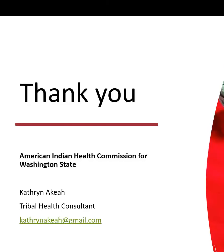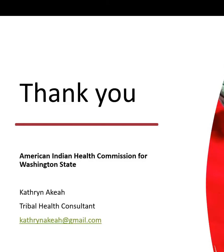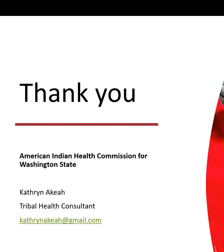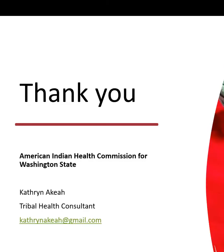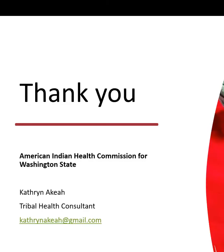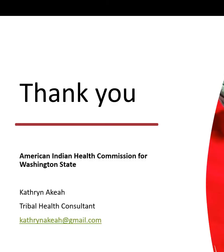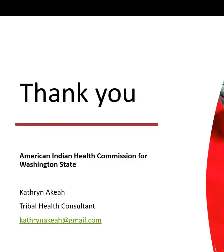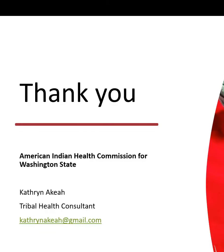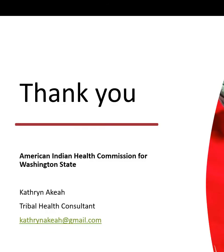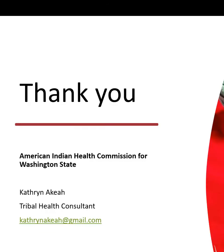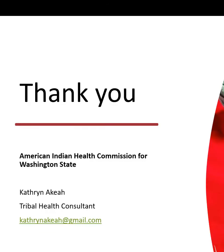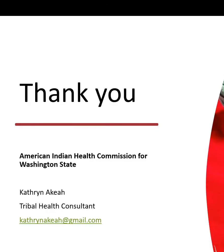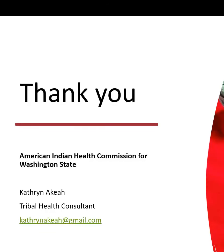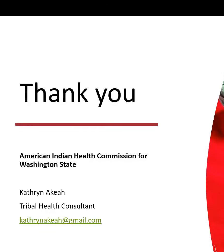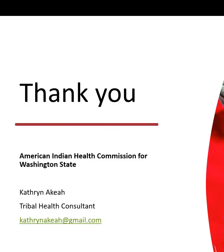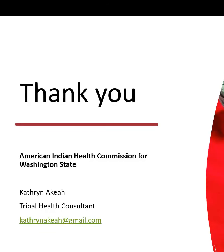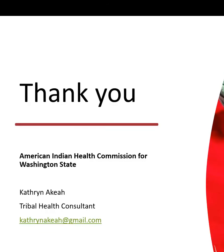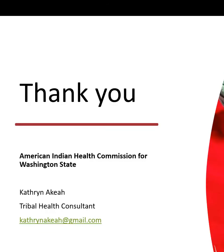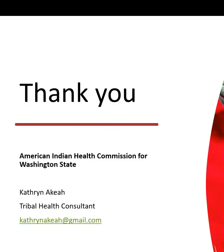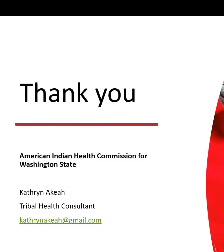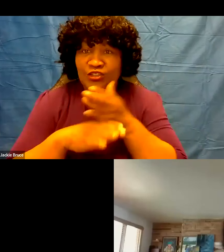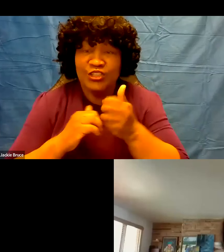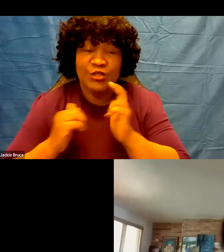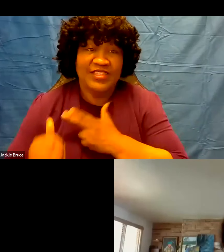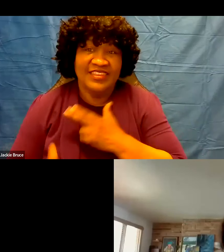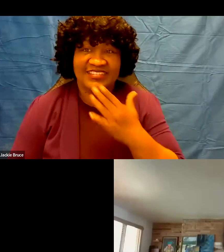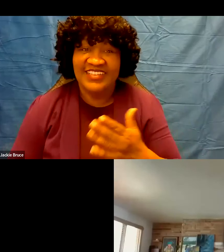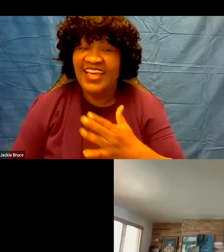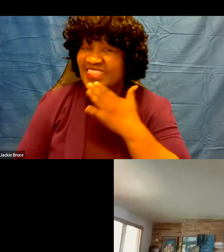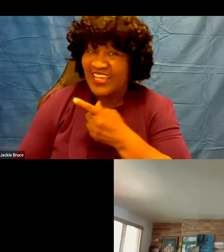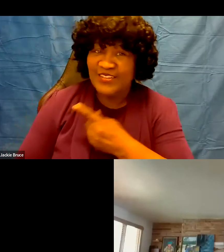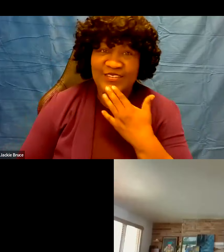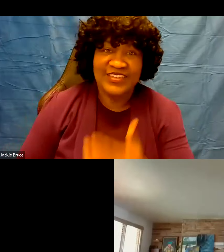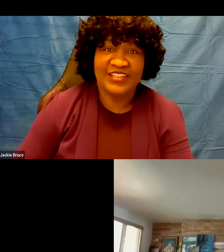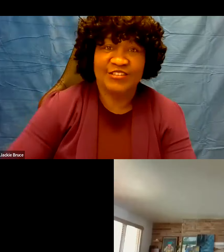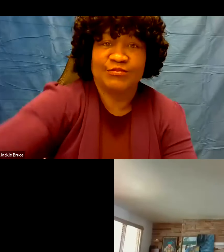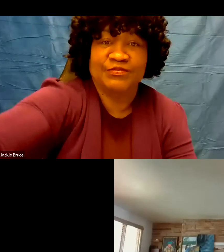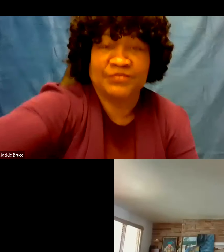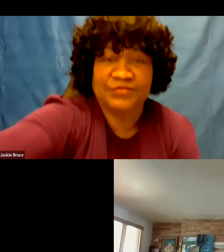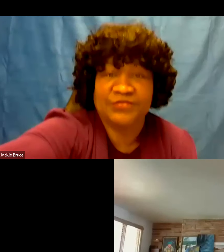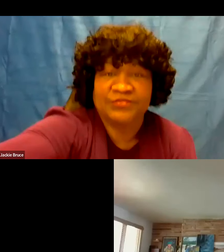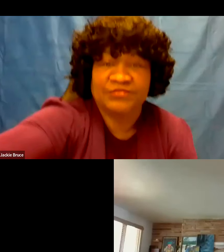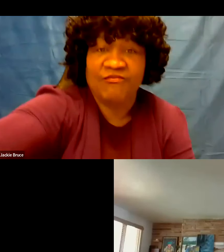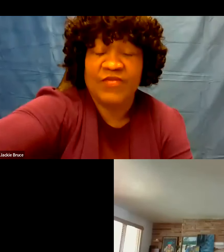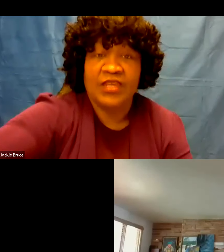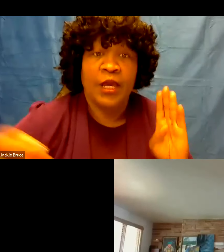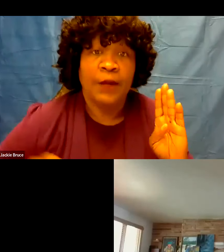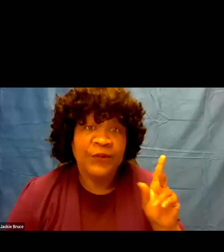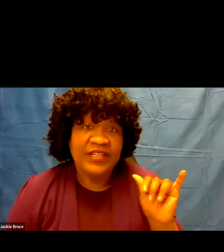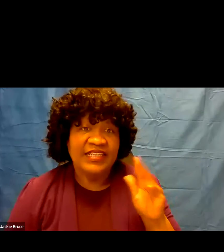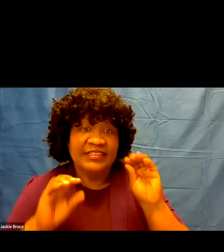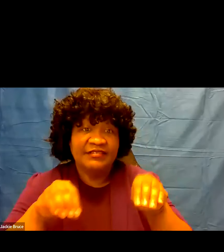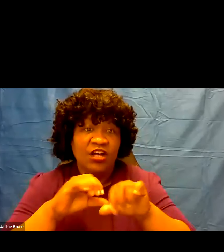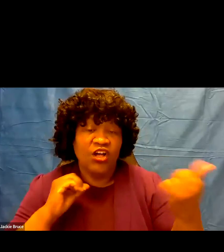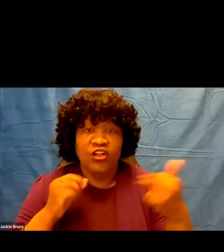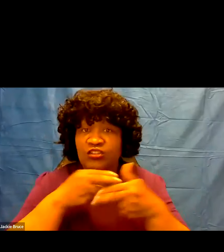much for your time and the great information you shared. Yeah, no, thank you. And Brittany, if you could put the other slide